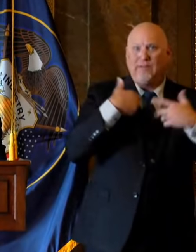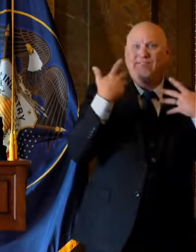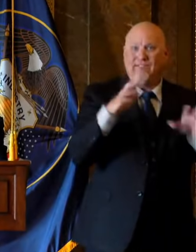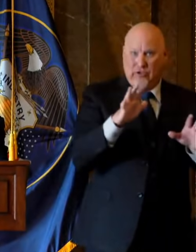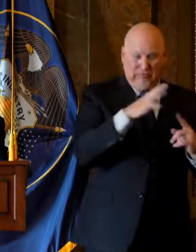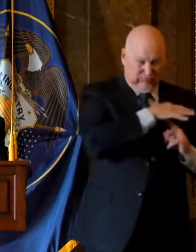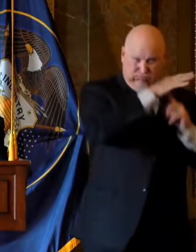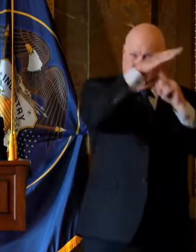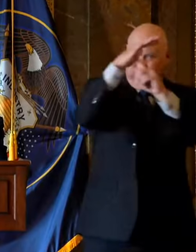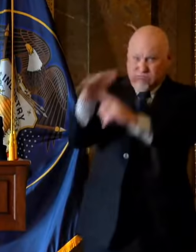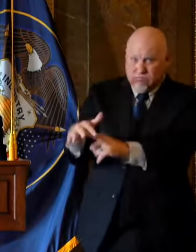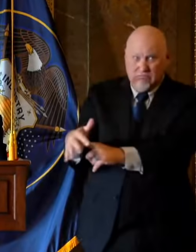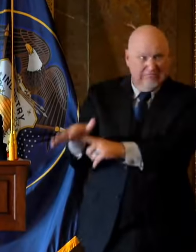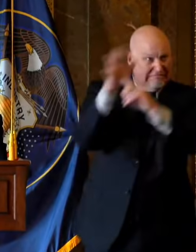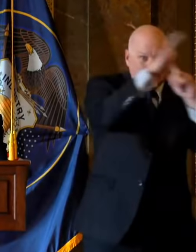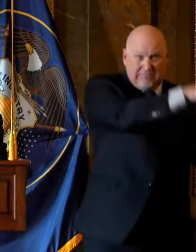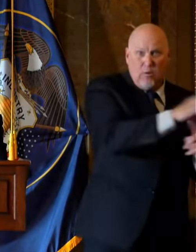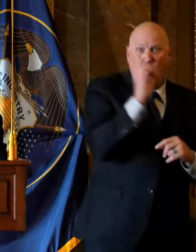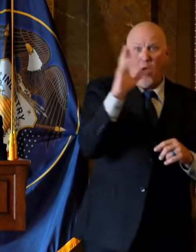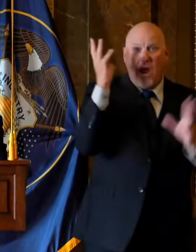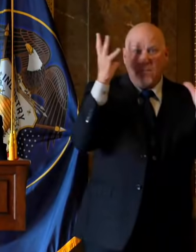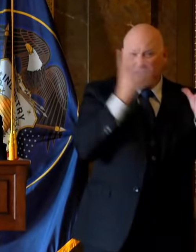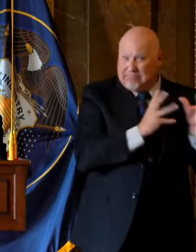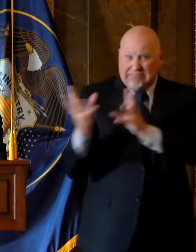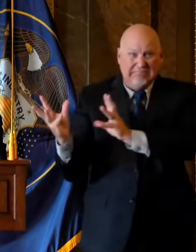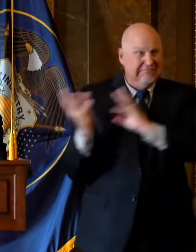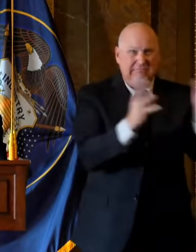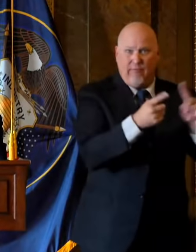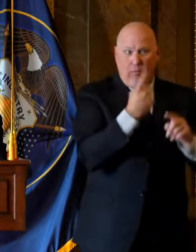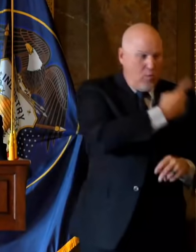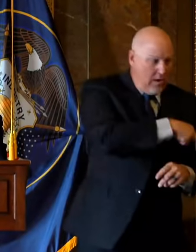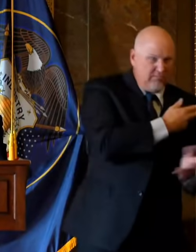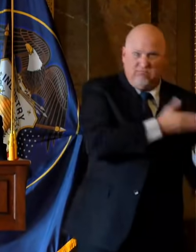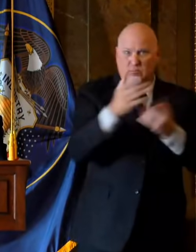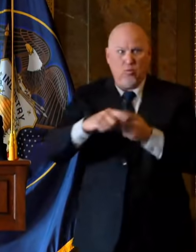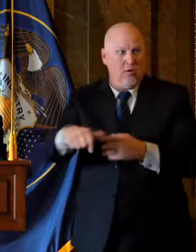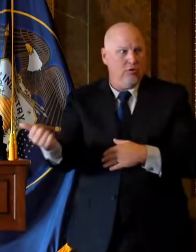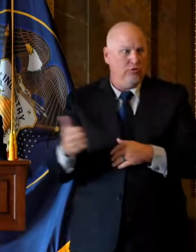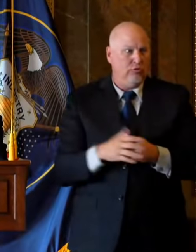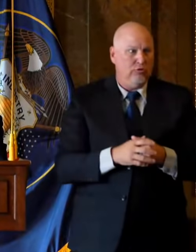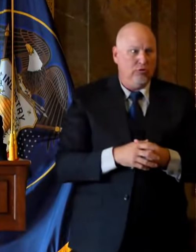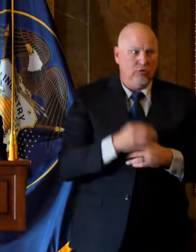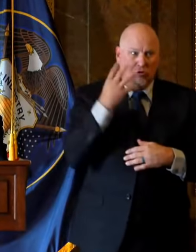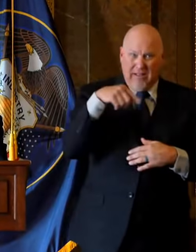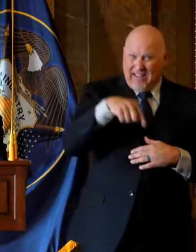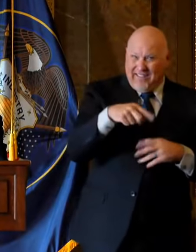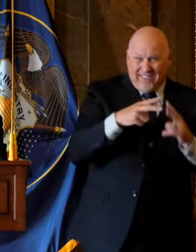the complexity of their care and the risk to them. This is not ideal.